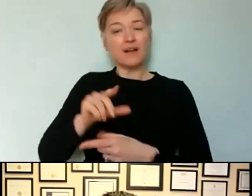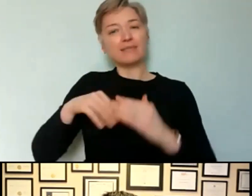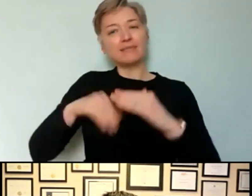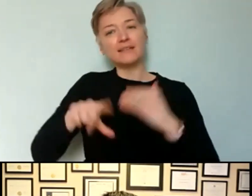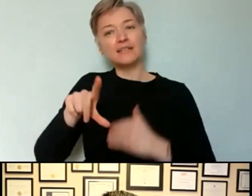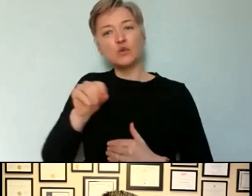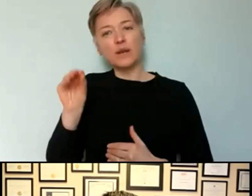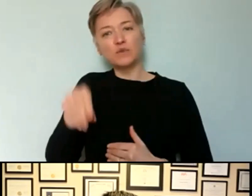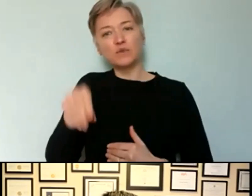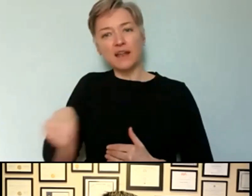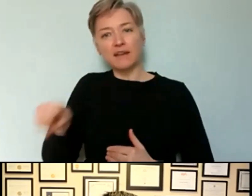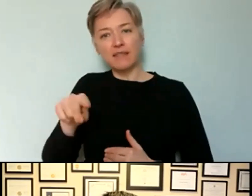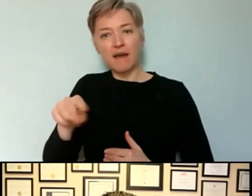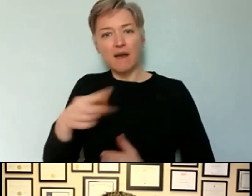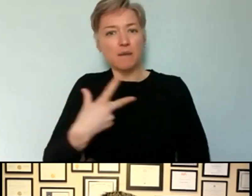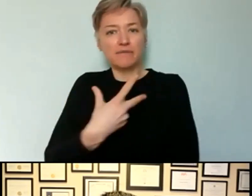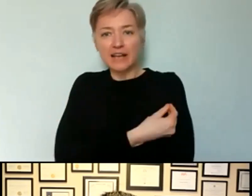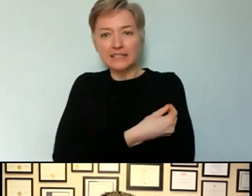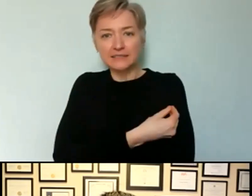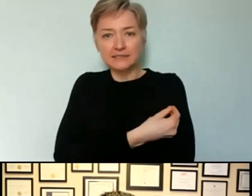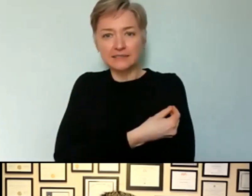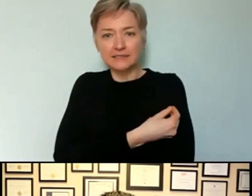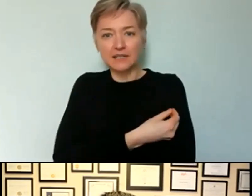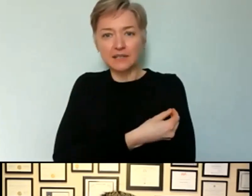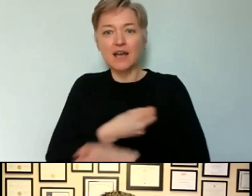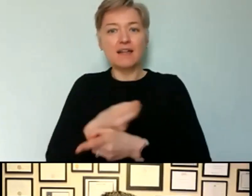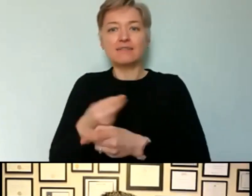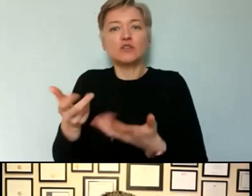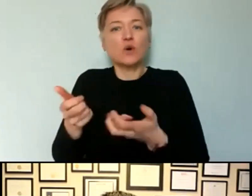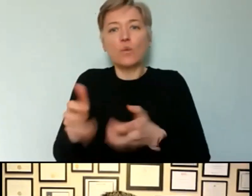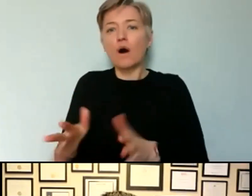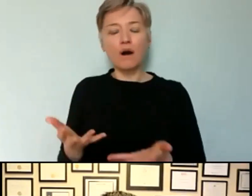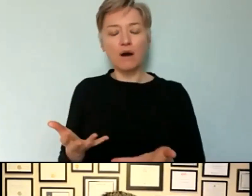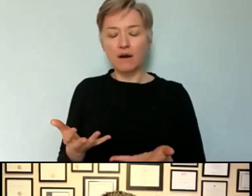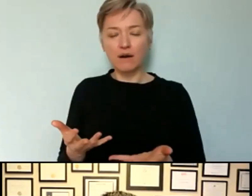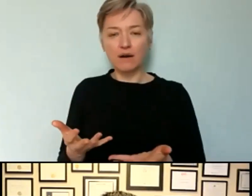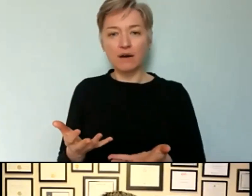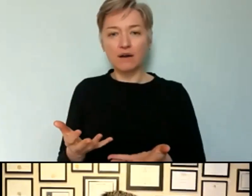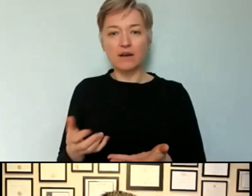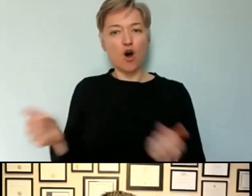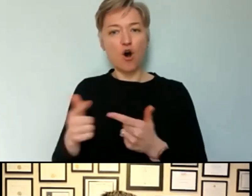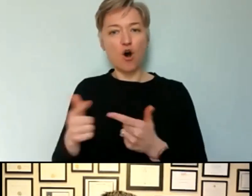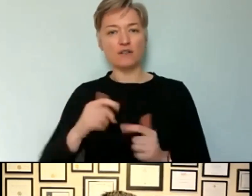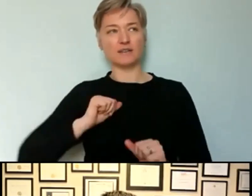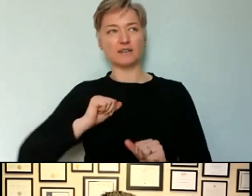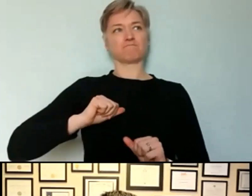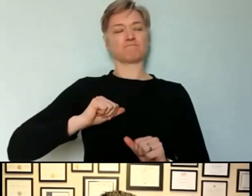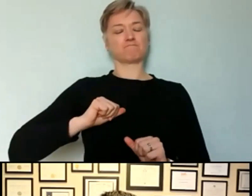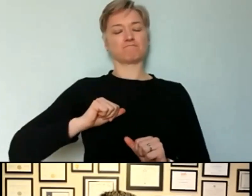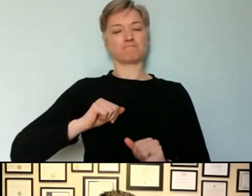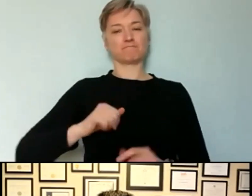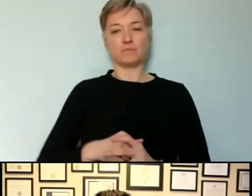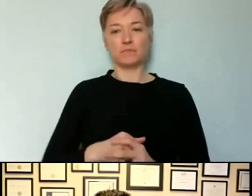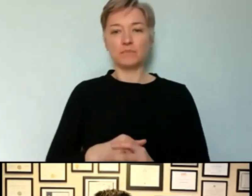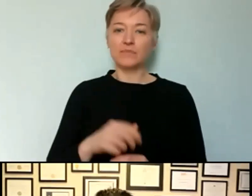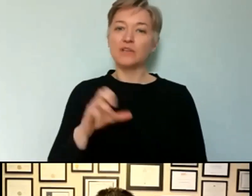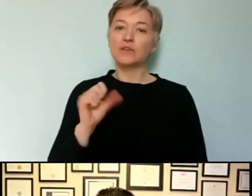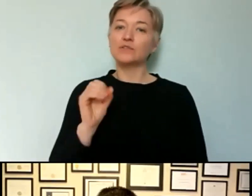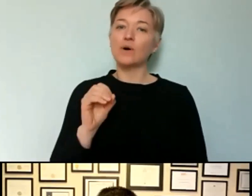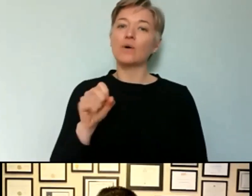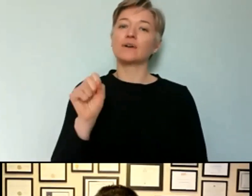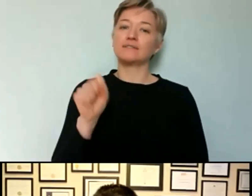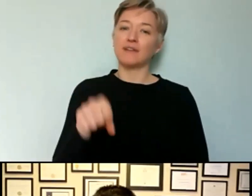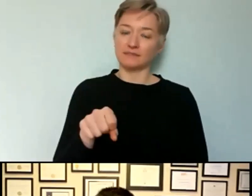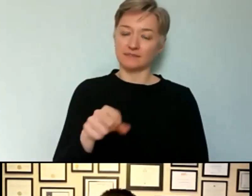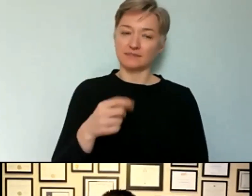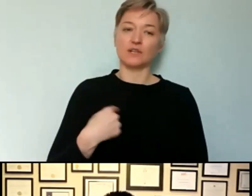the vaccine or even want to take it and express some kind of fear or hesitancy. So yes, we are focusing